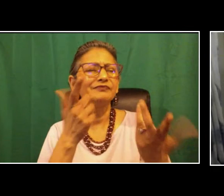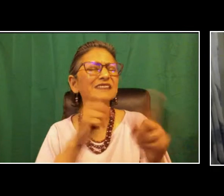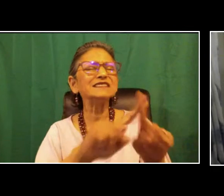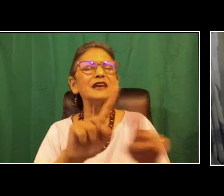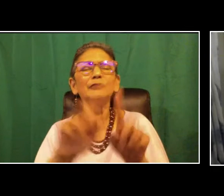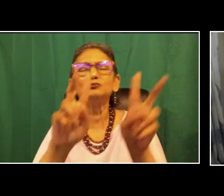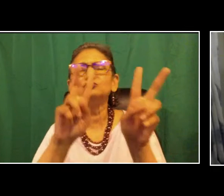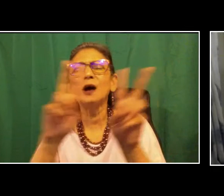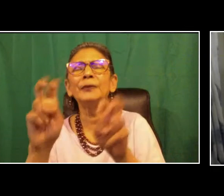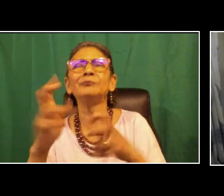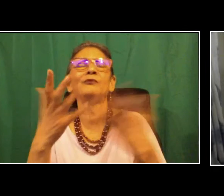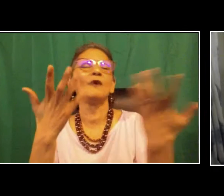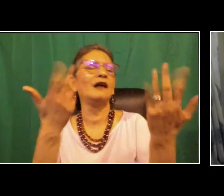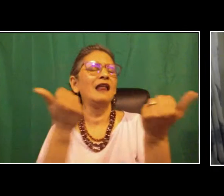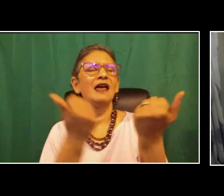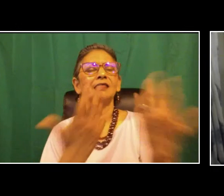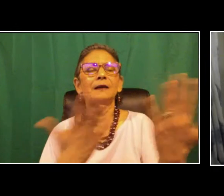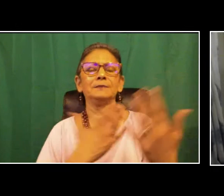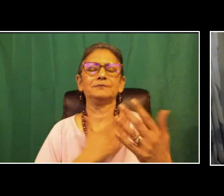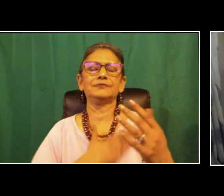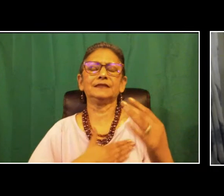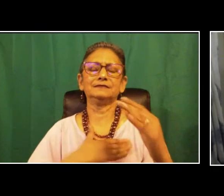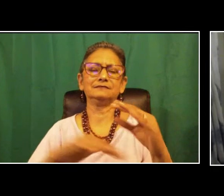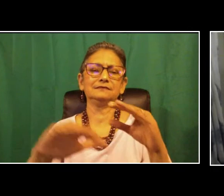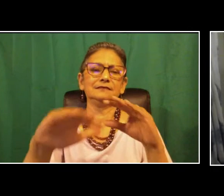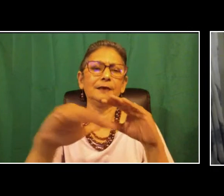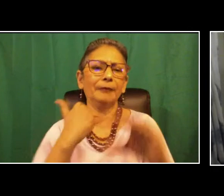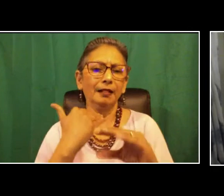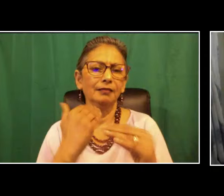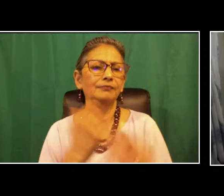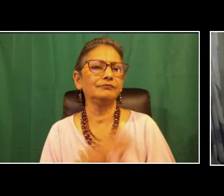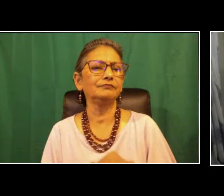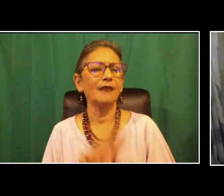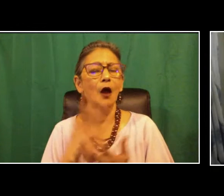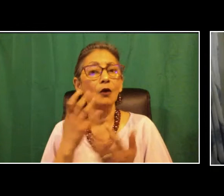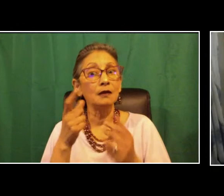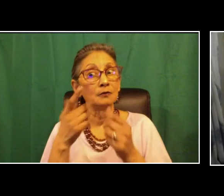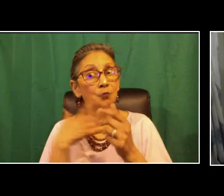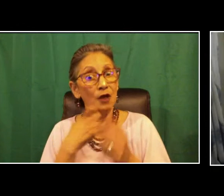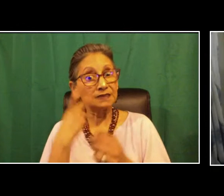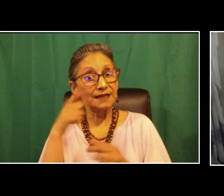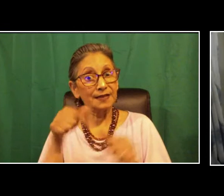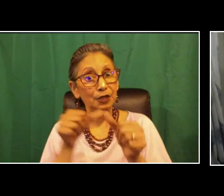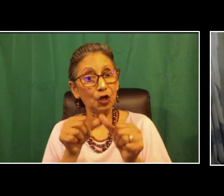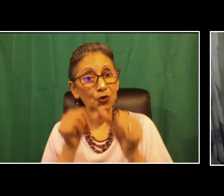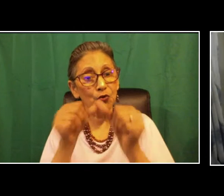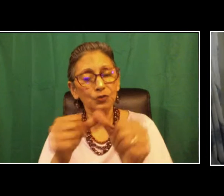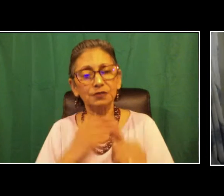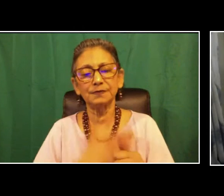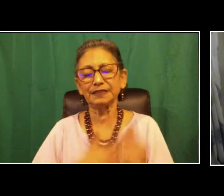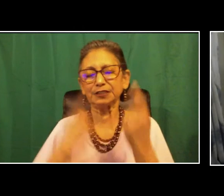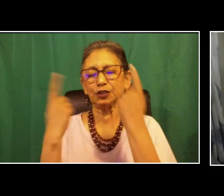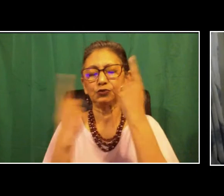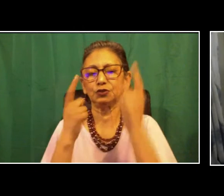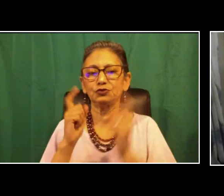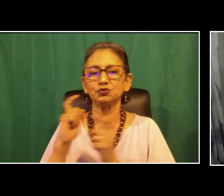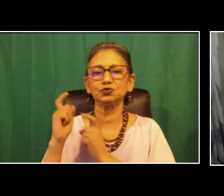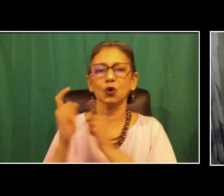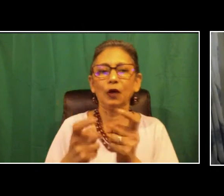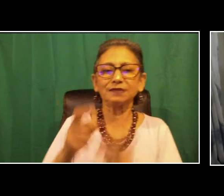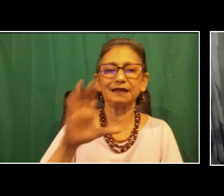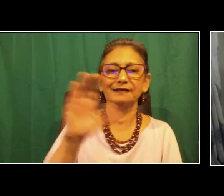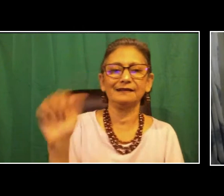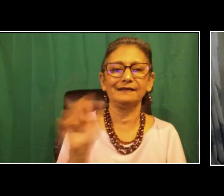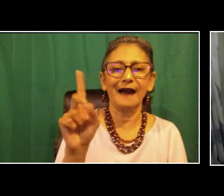Antoine's presentation. There are a variety of topics that I know people are interested in, so please email